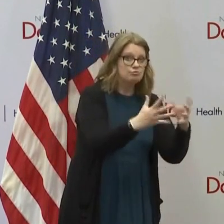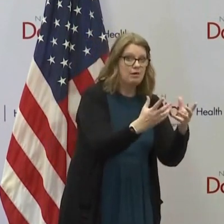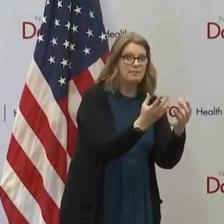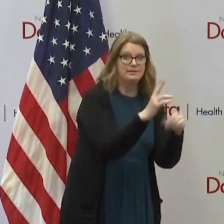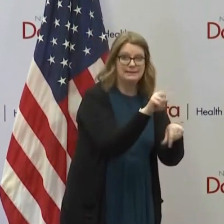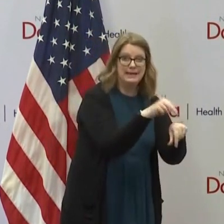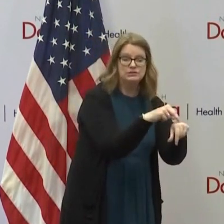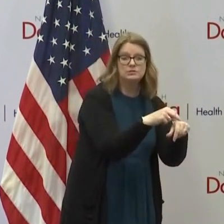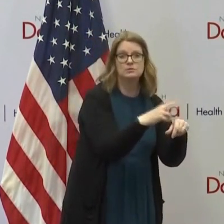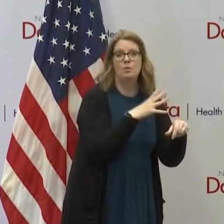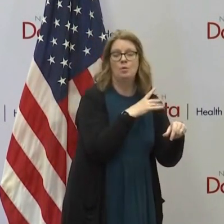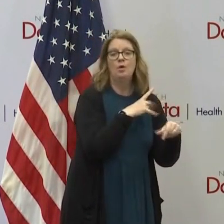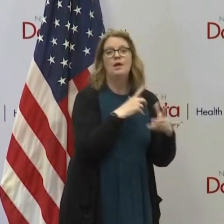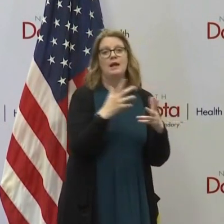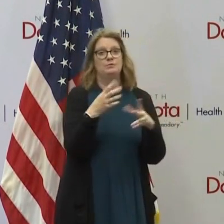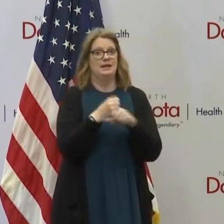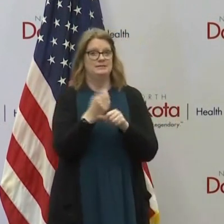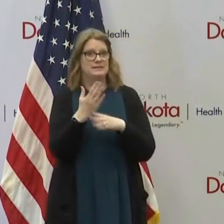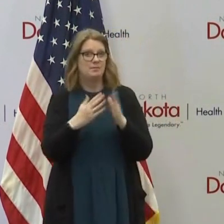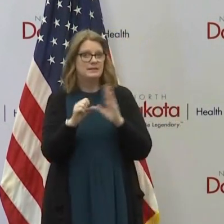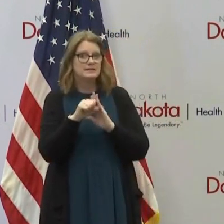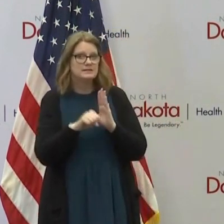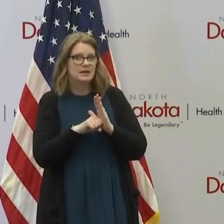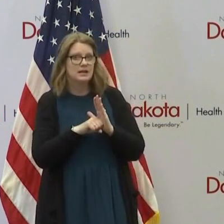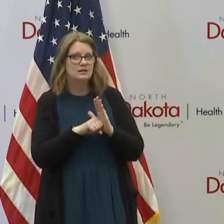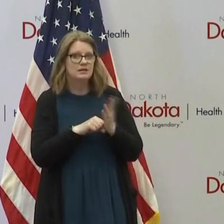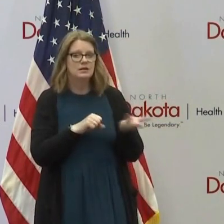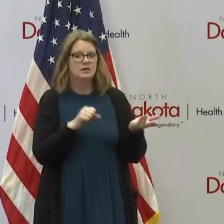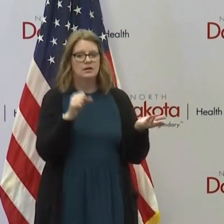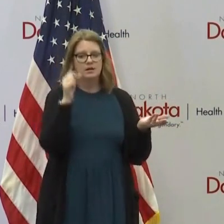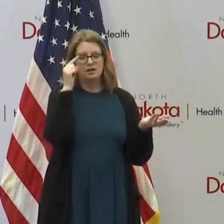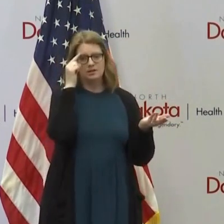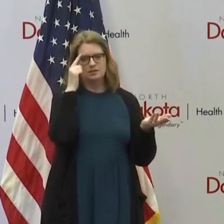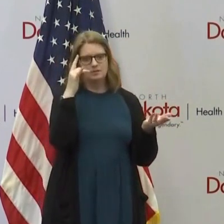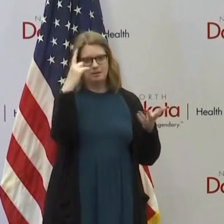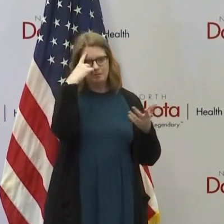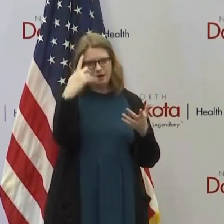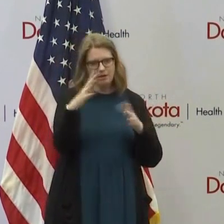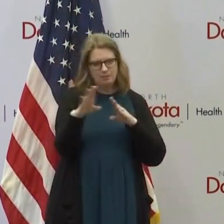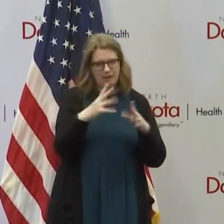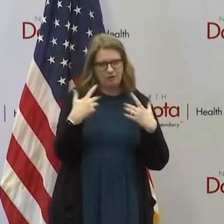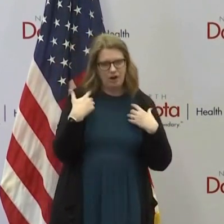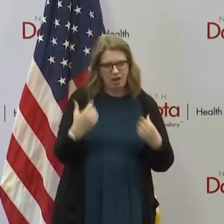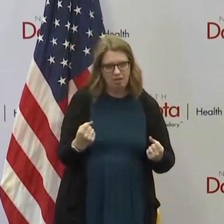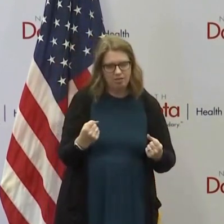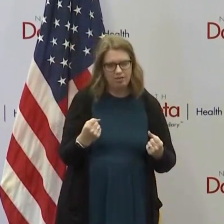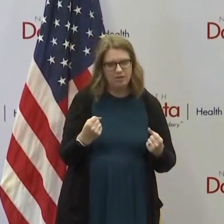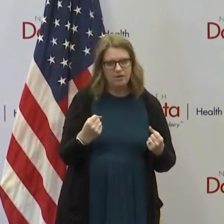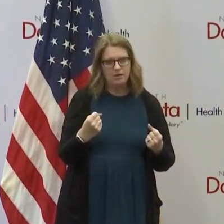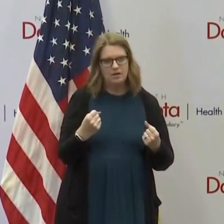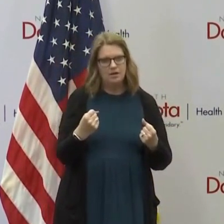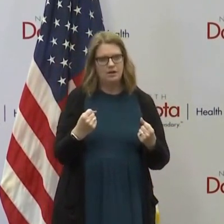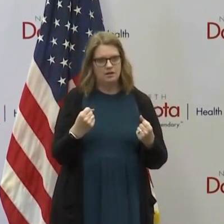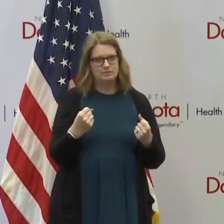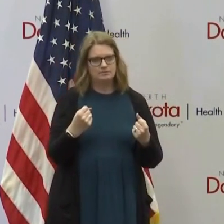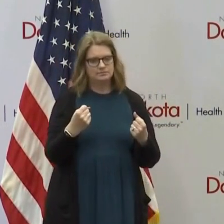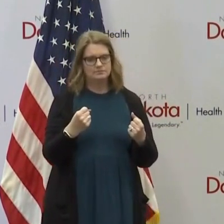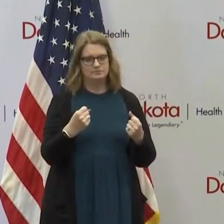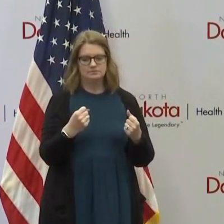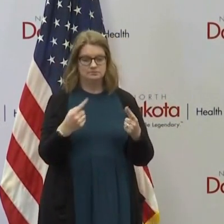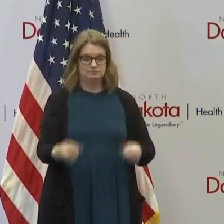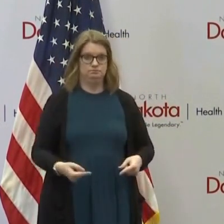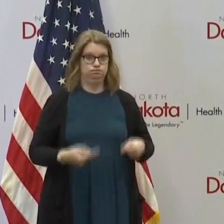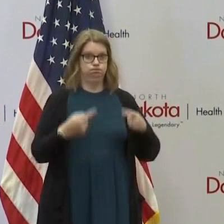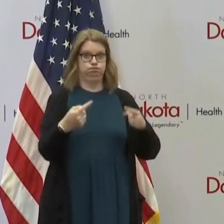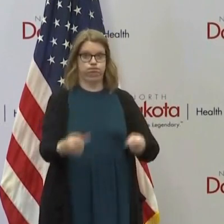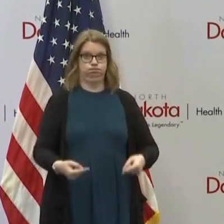state. And again, we know that there is been a huge cost in terms of mental and behavioral health that accompanies the challenges of the